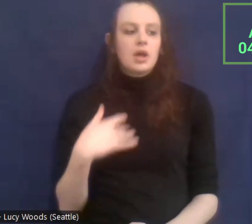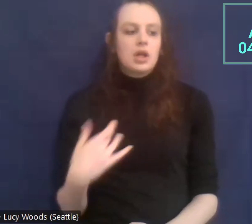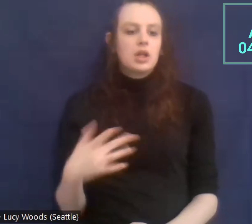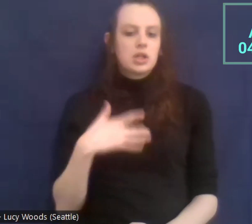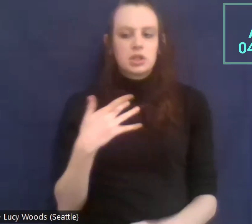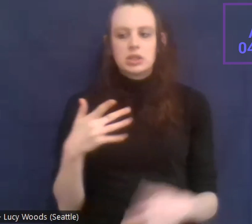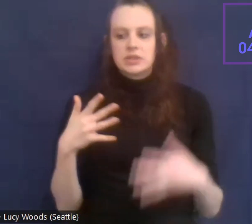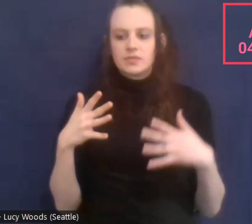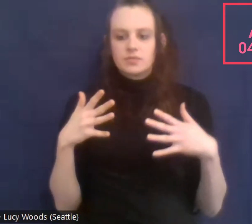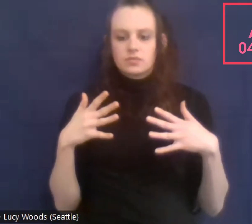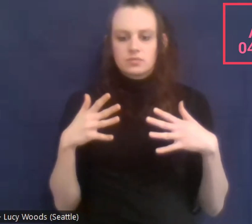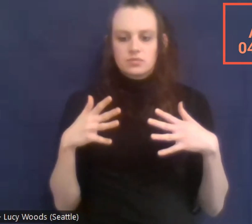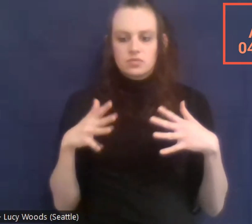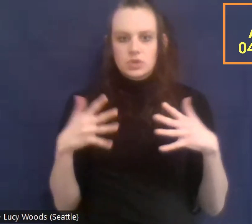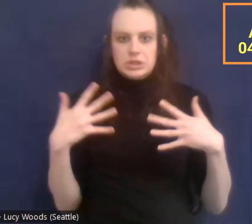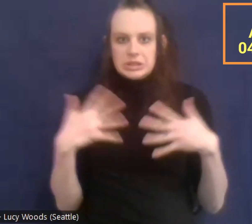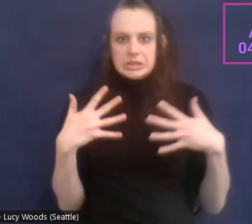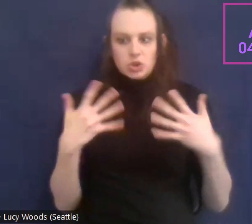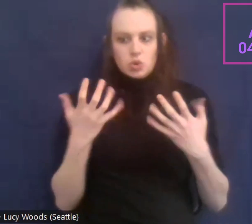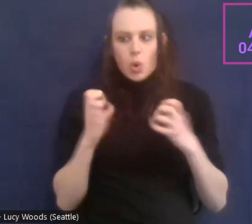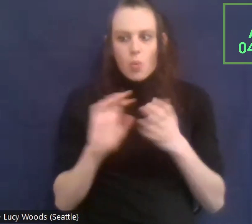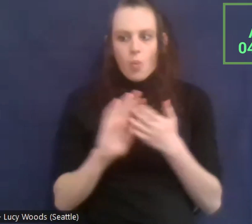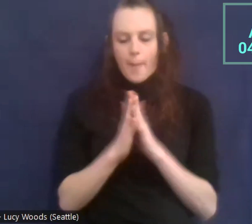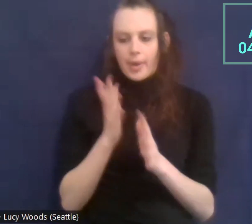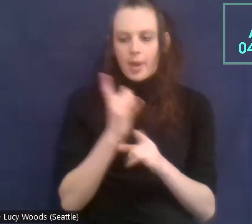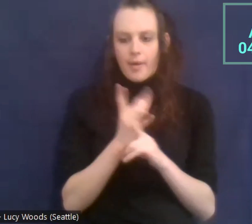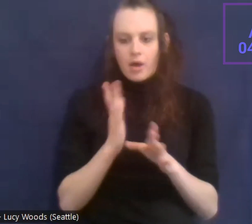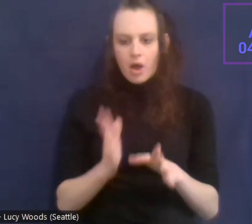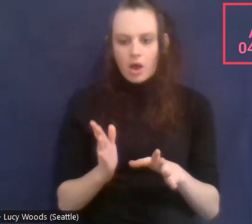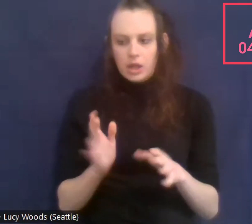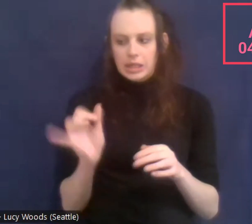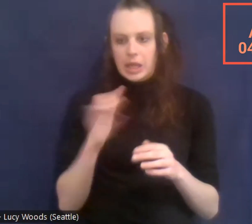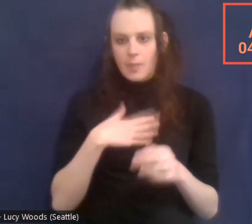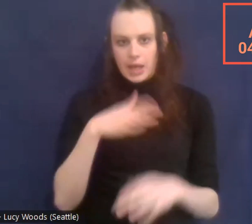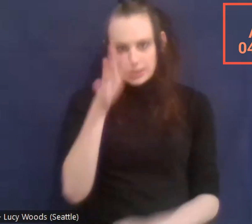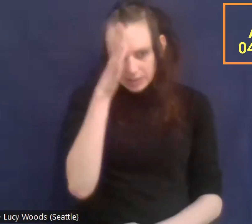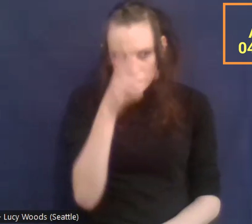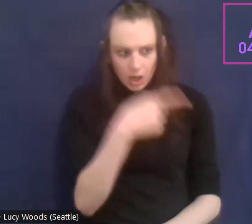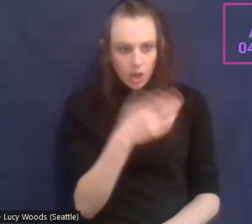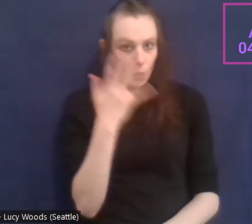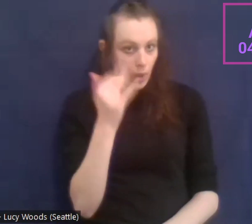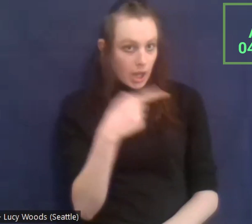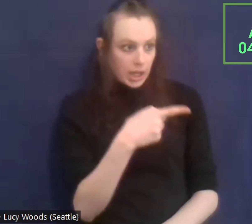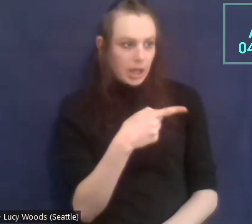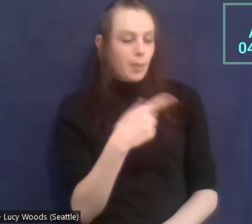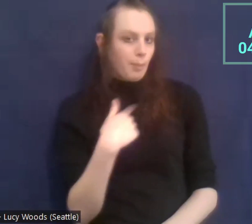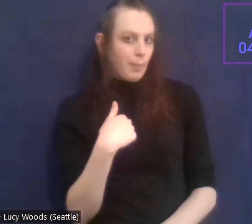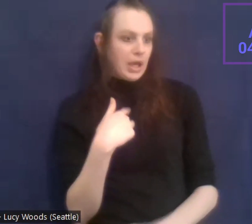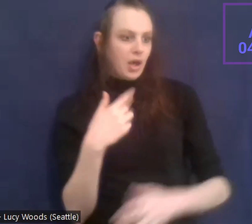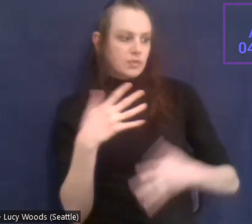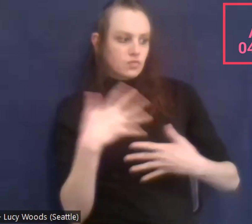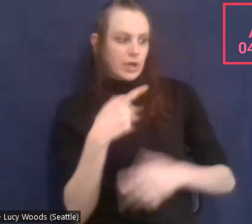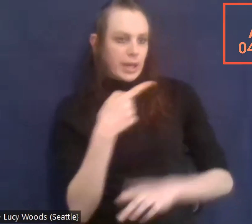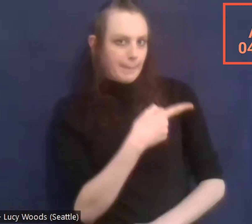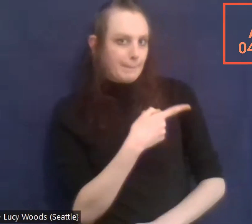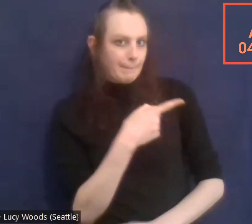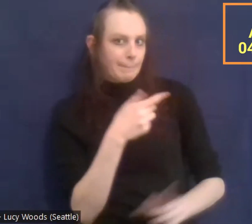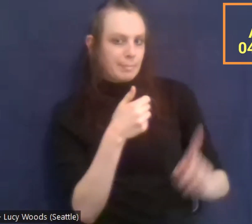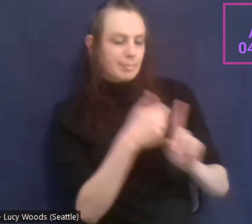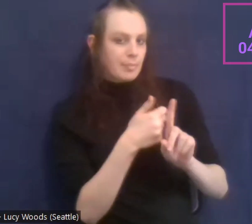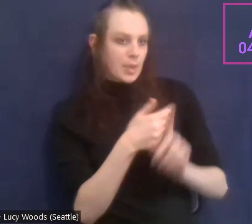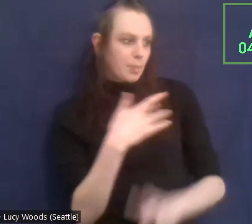alcoholic like my father because I was very, very afraid of my father. He was a very angry man. And